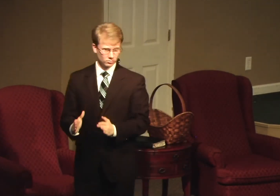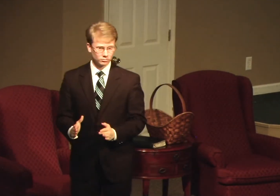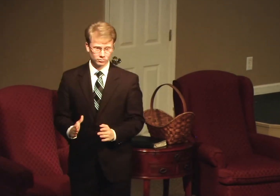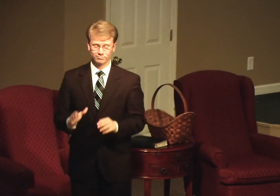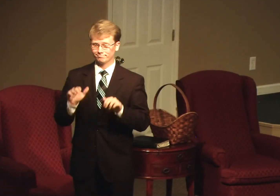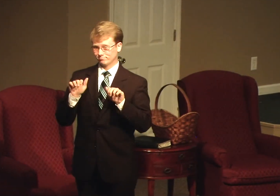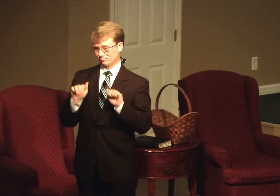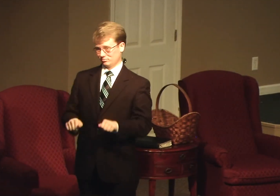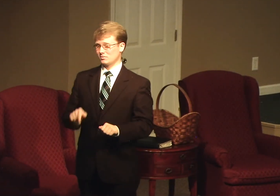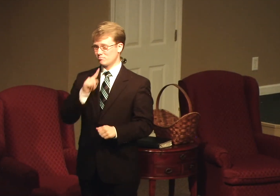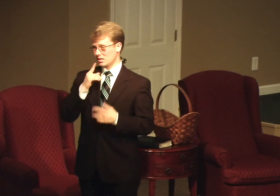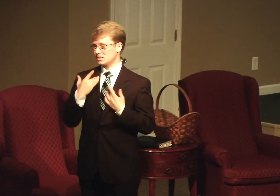and a Christian,